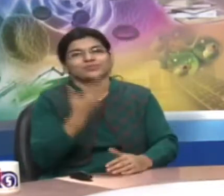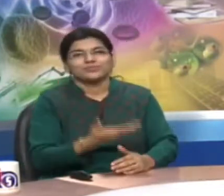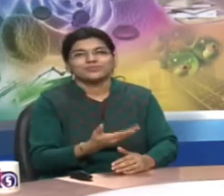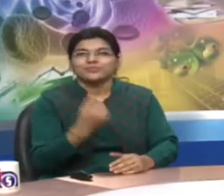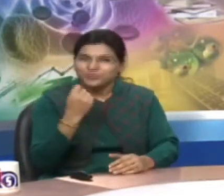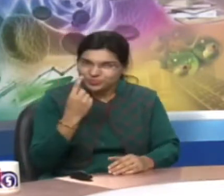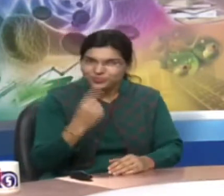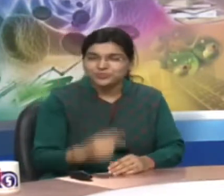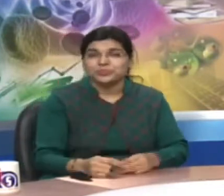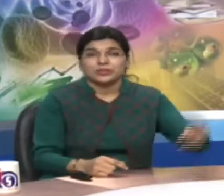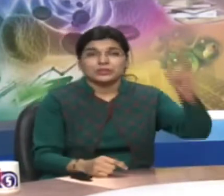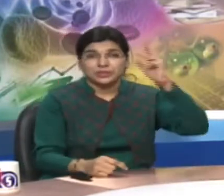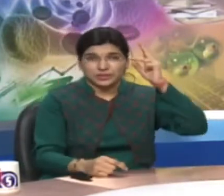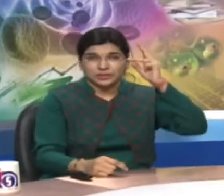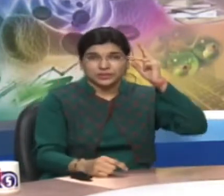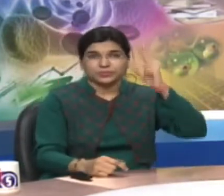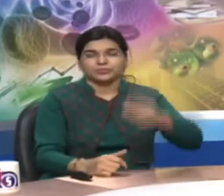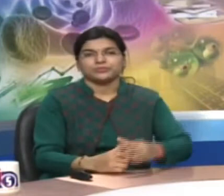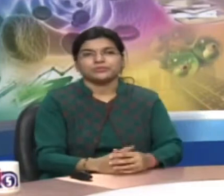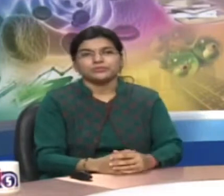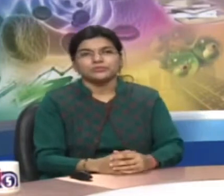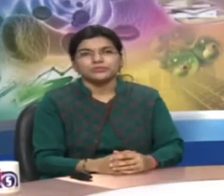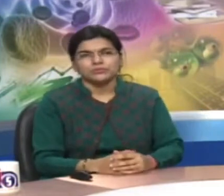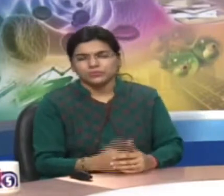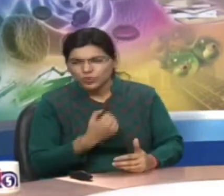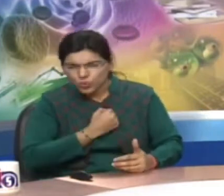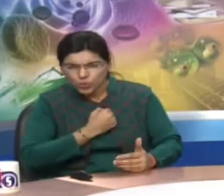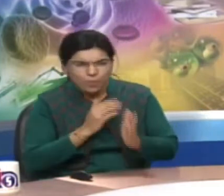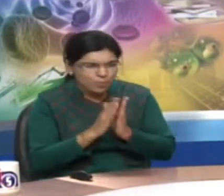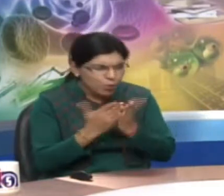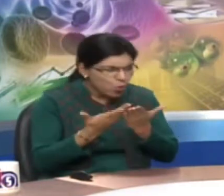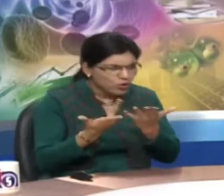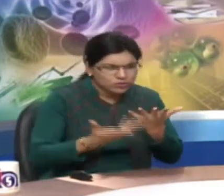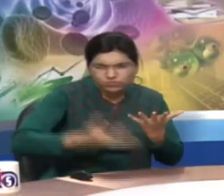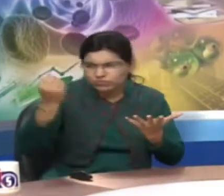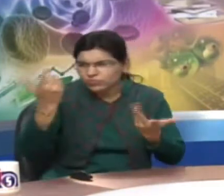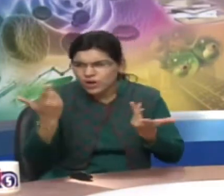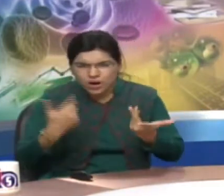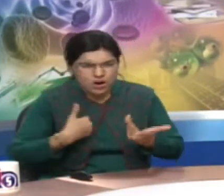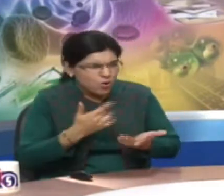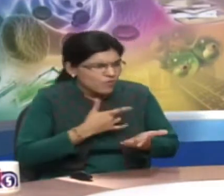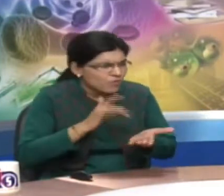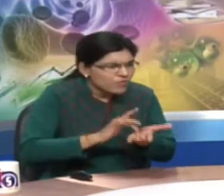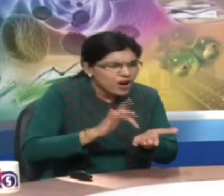that place. Third question is, where is my book?